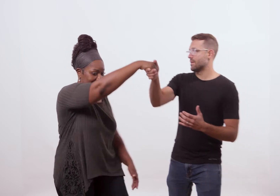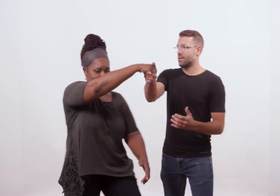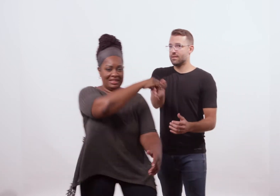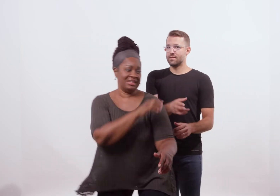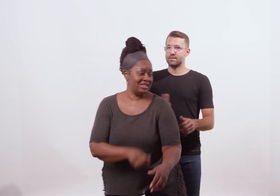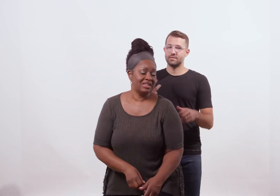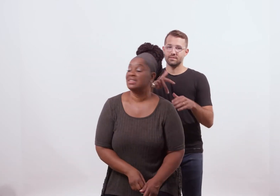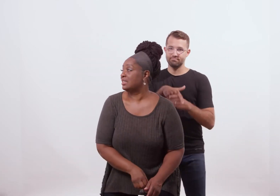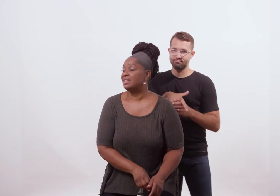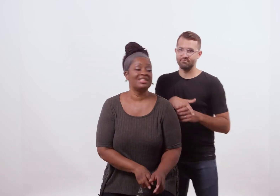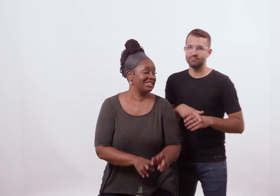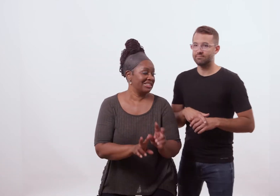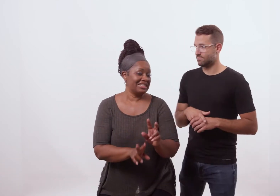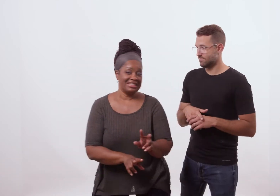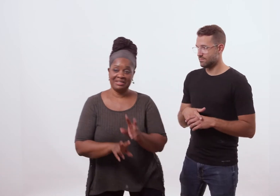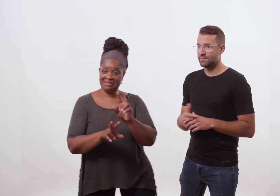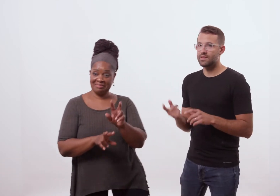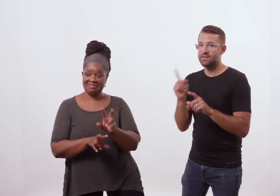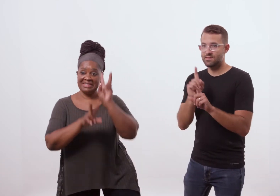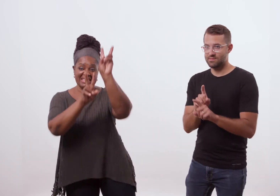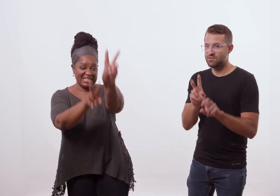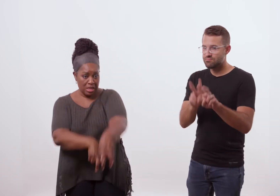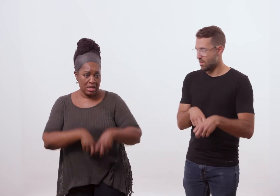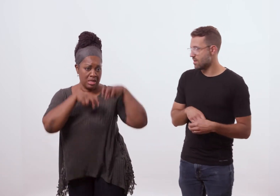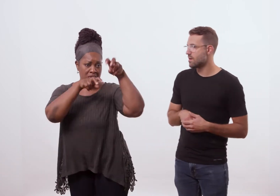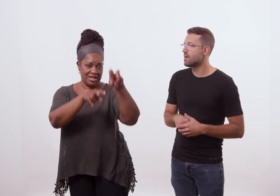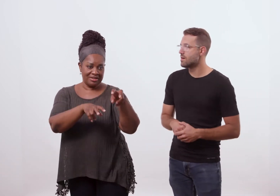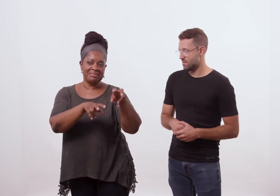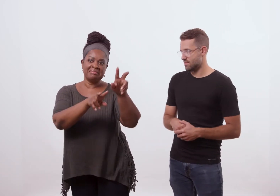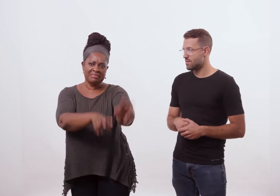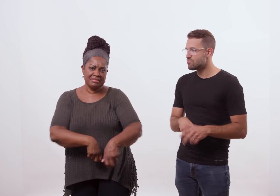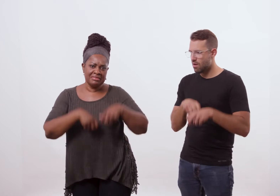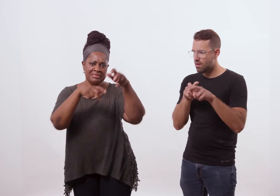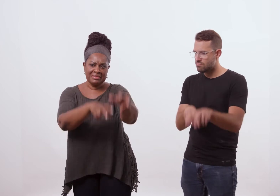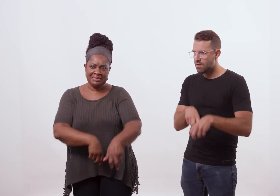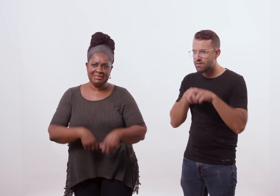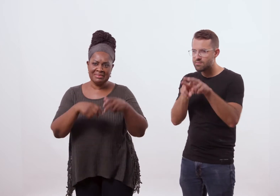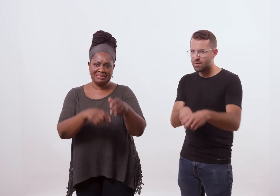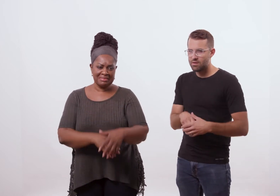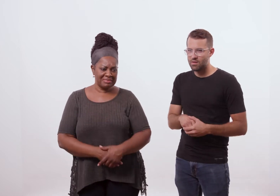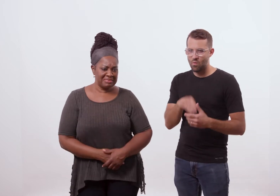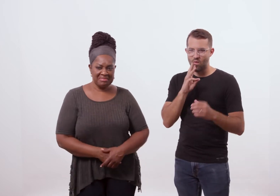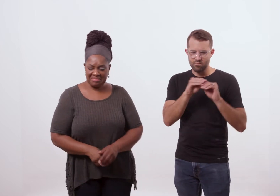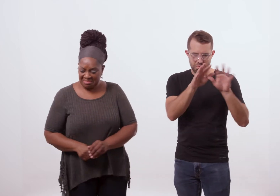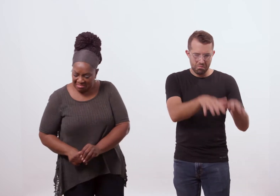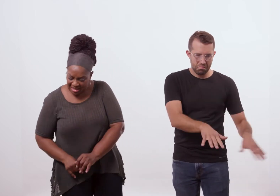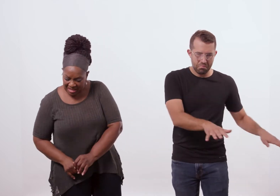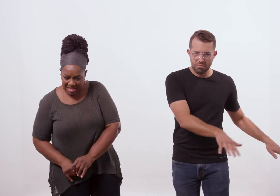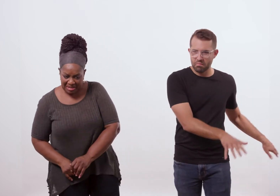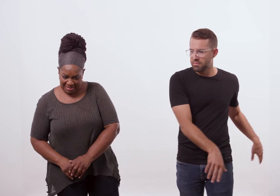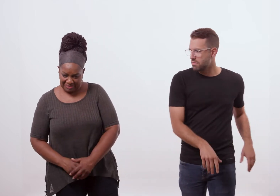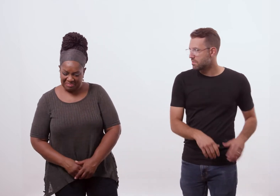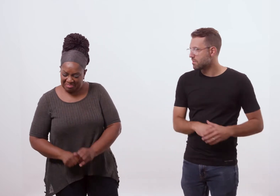outstretched for his. He lifts her atop his wolf as the life-bringing water vessel he so craved falls to the ground